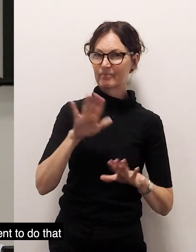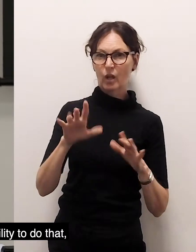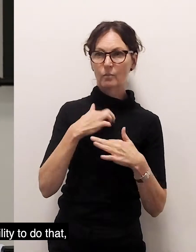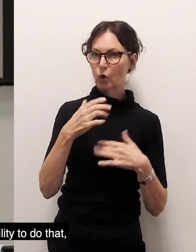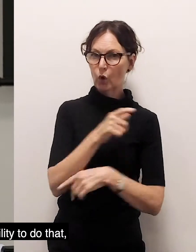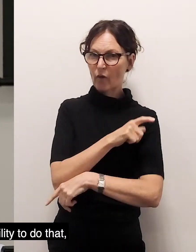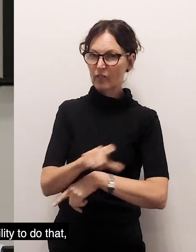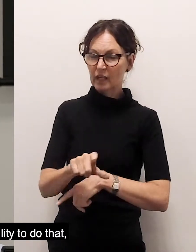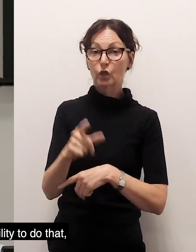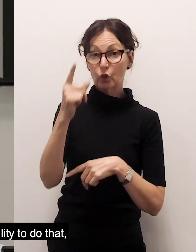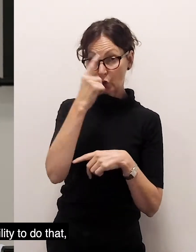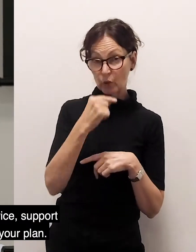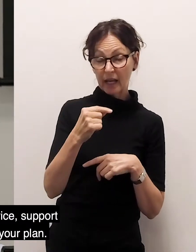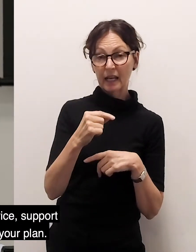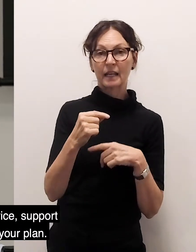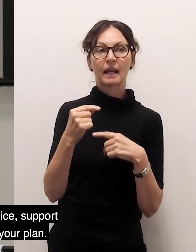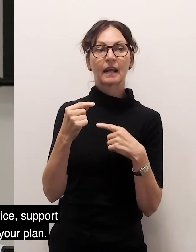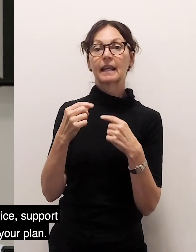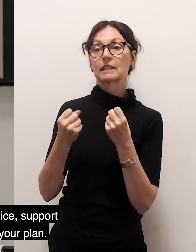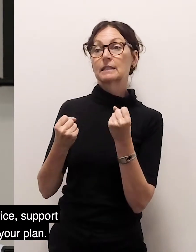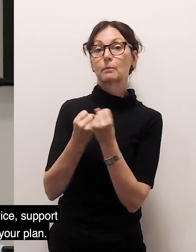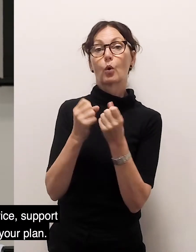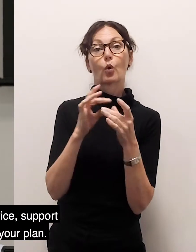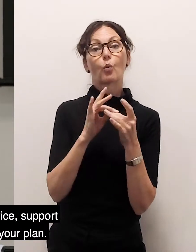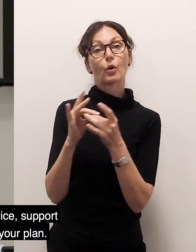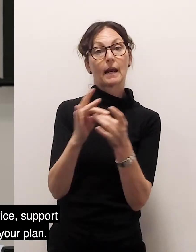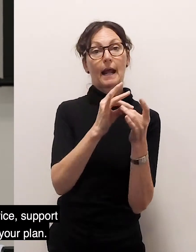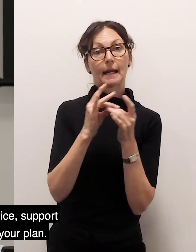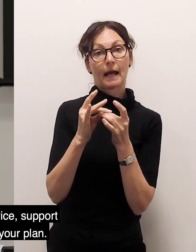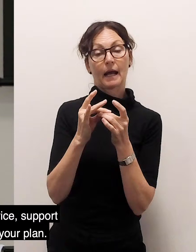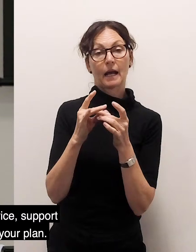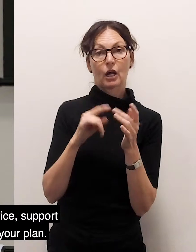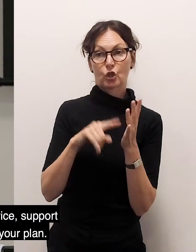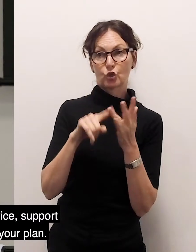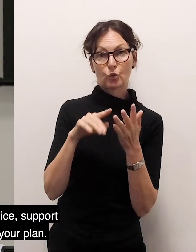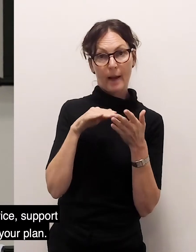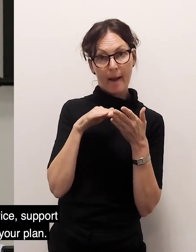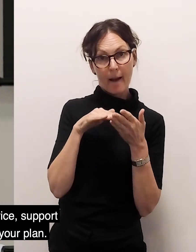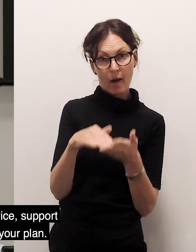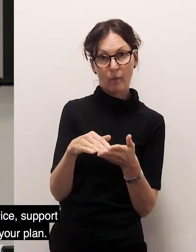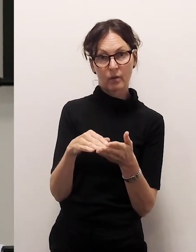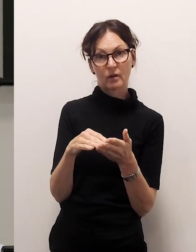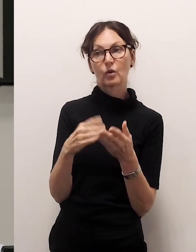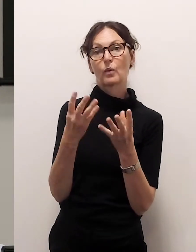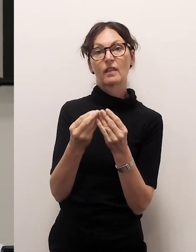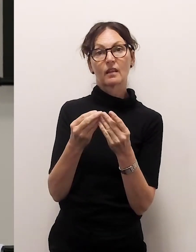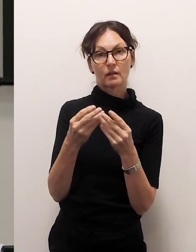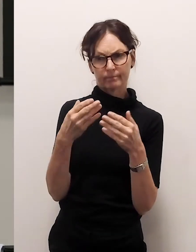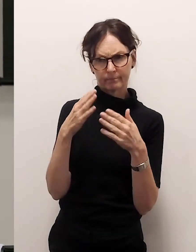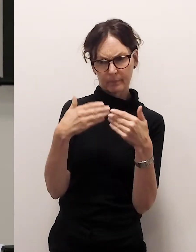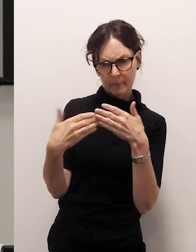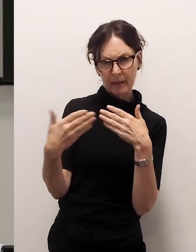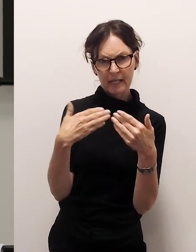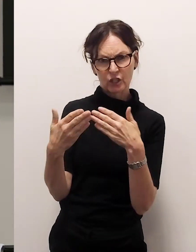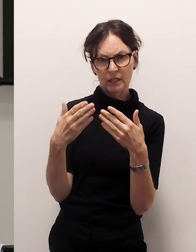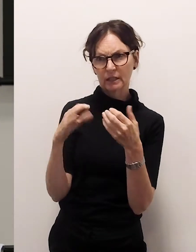that or don't have the ability to do that, you can get a service support coordination in your plan.